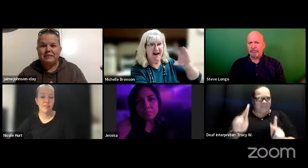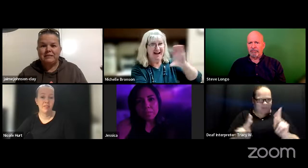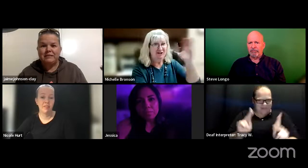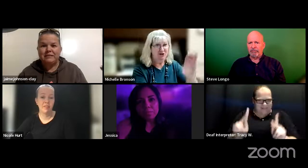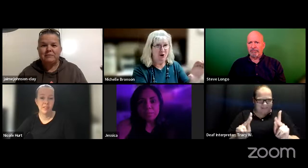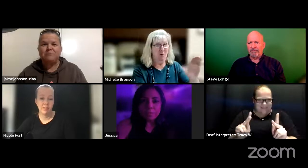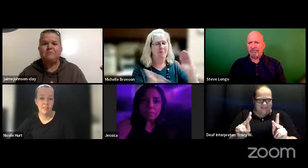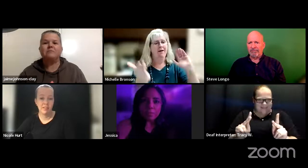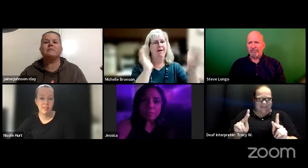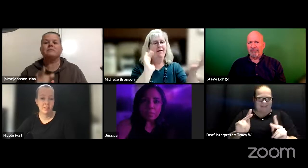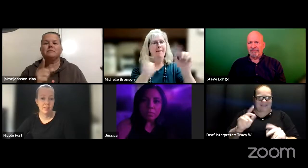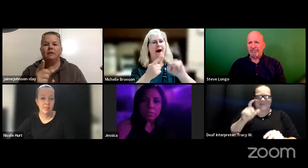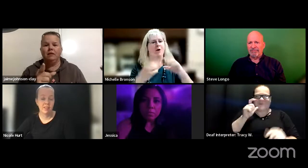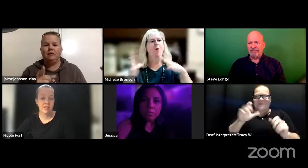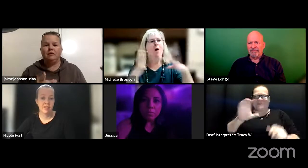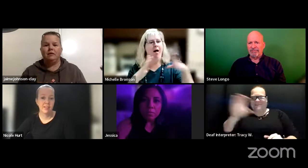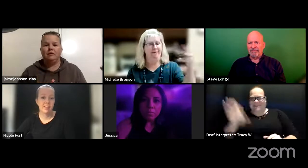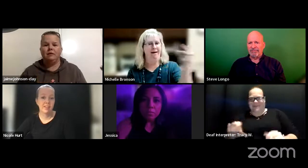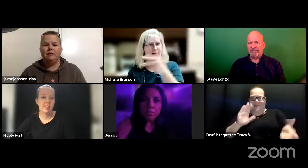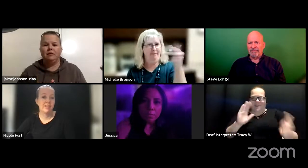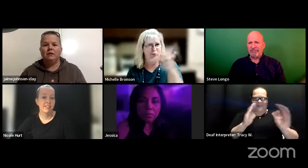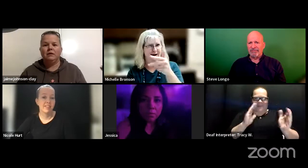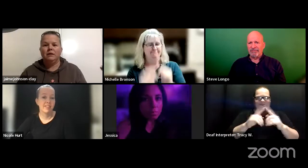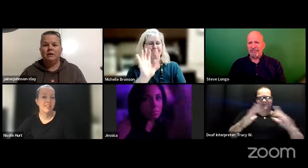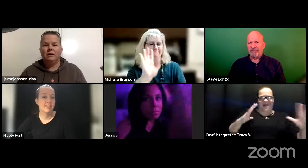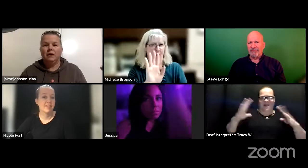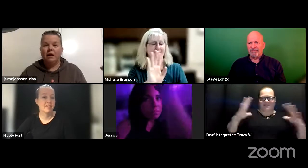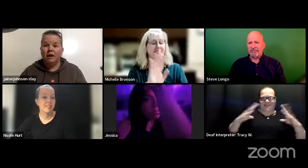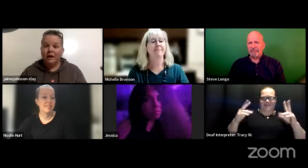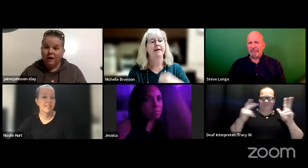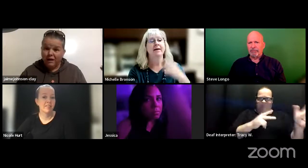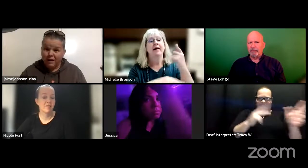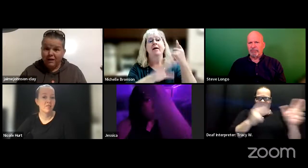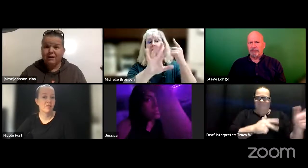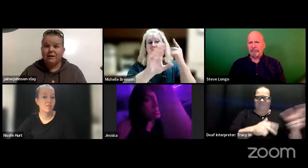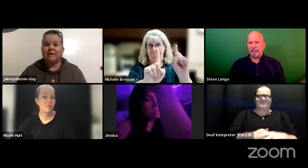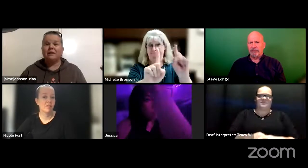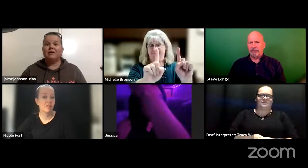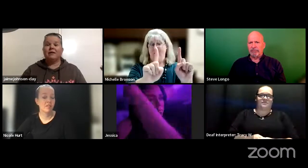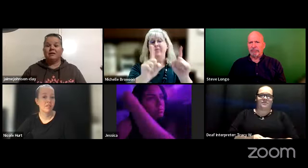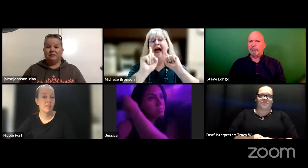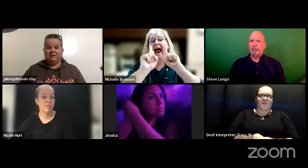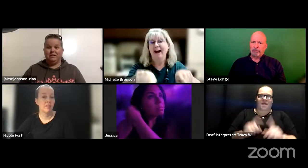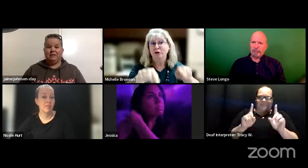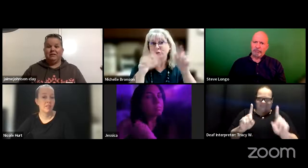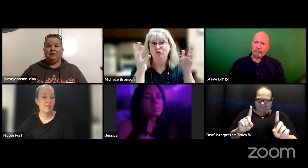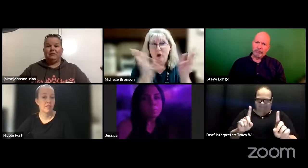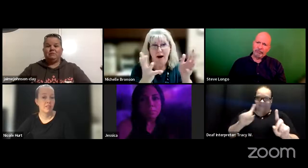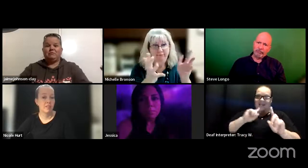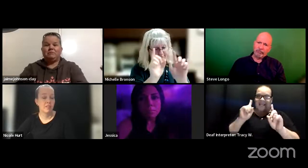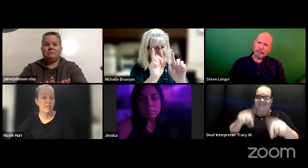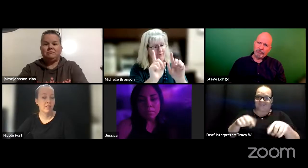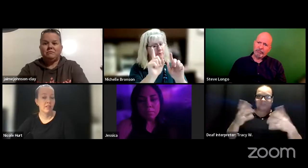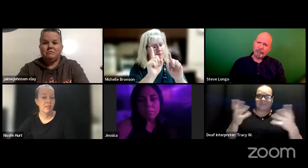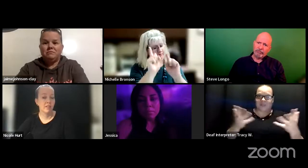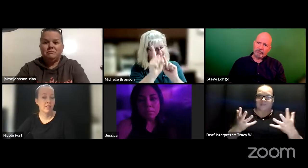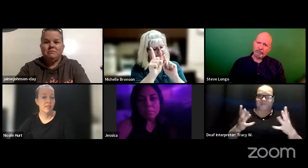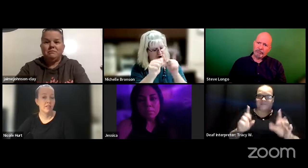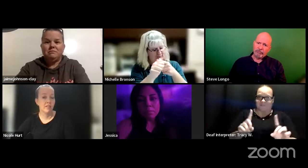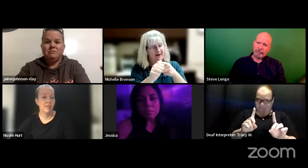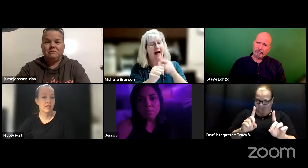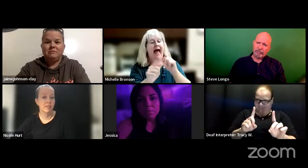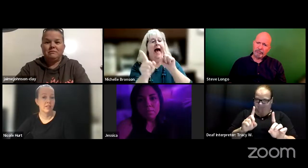Yes. Number of people who participated on Zoom versus how many vehicles we had.